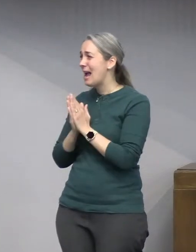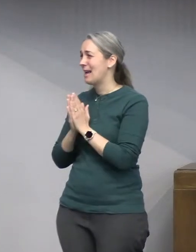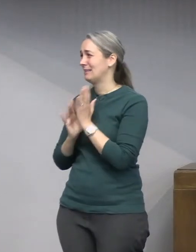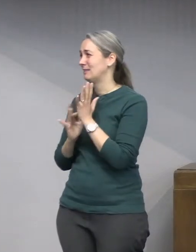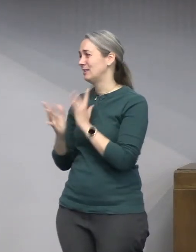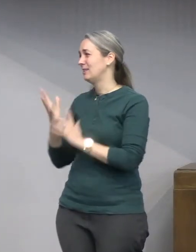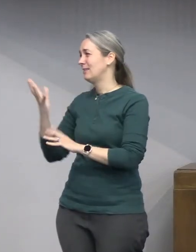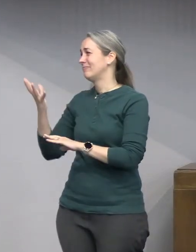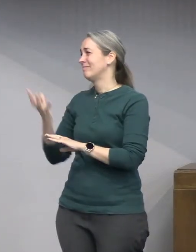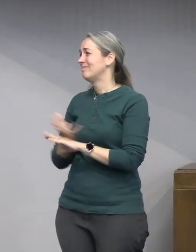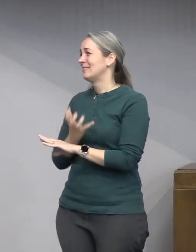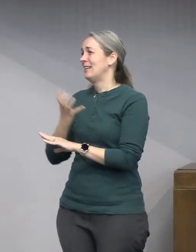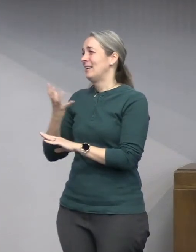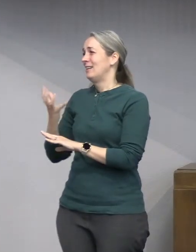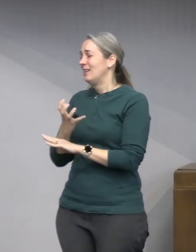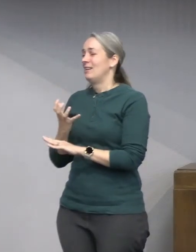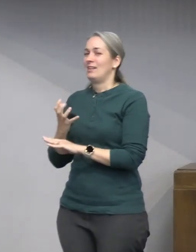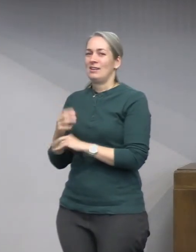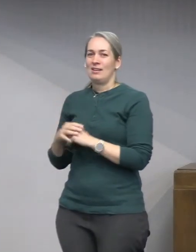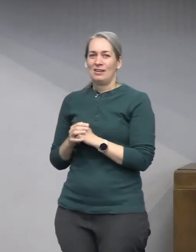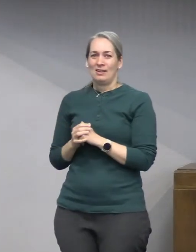for.